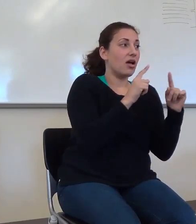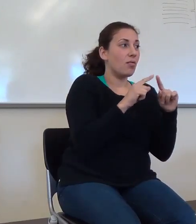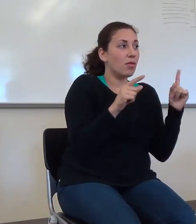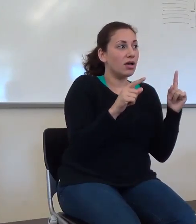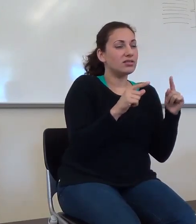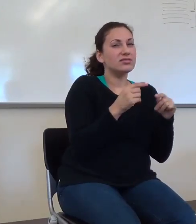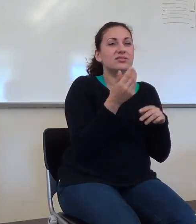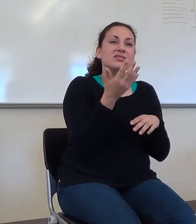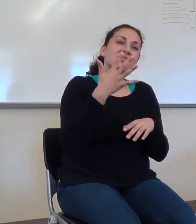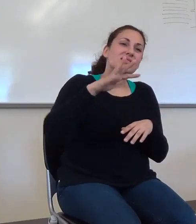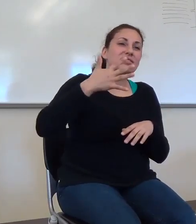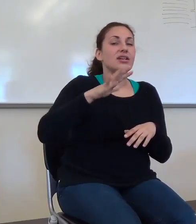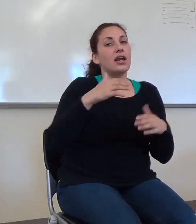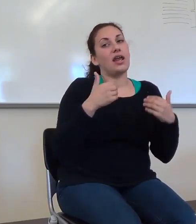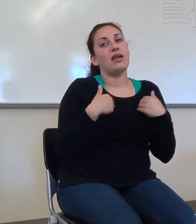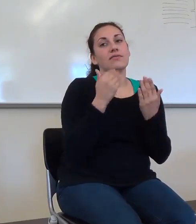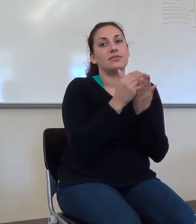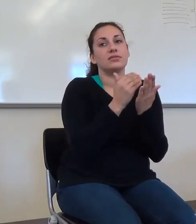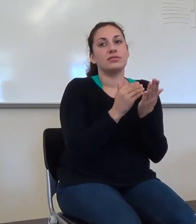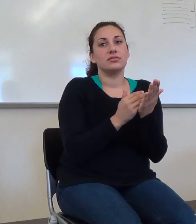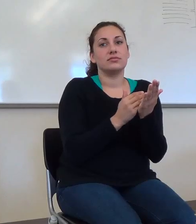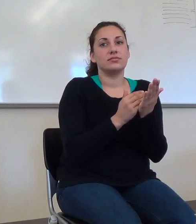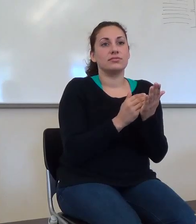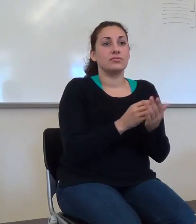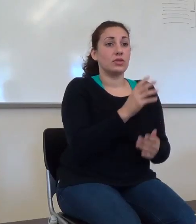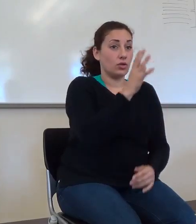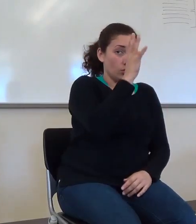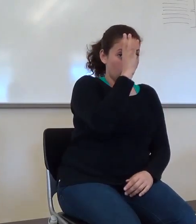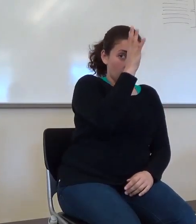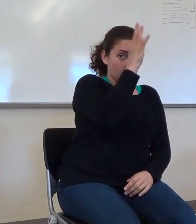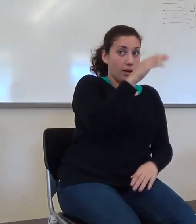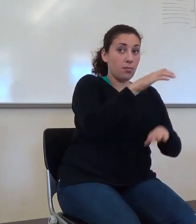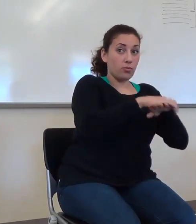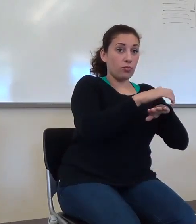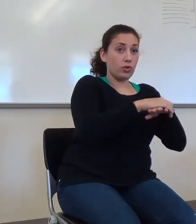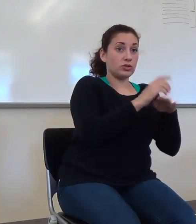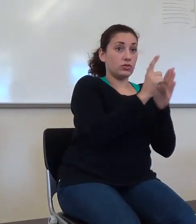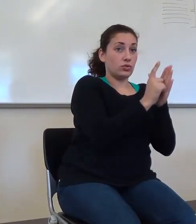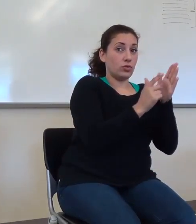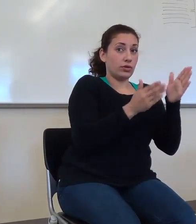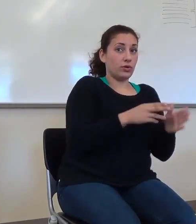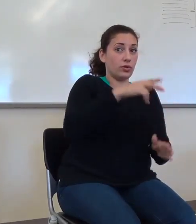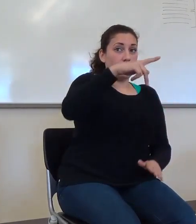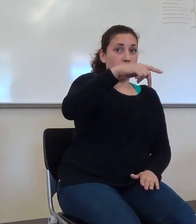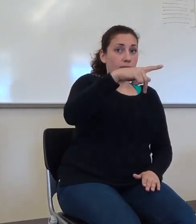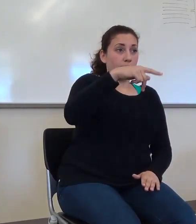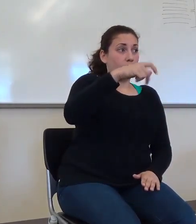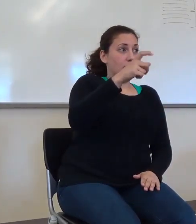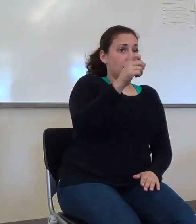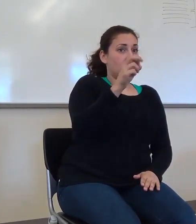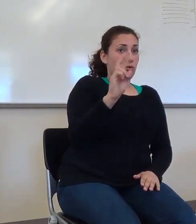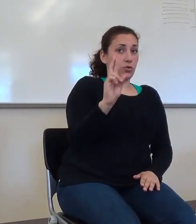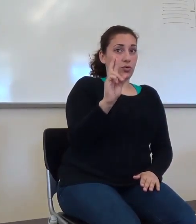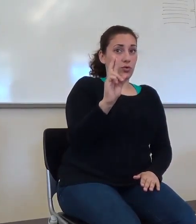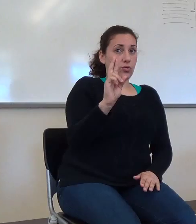list created by British lawyer Peter Benenson. It now has more than 1 million members. Members work to help